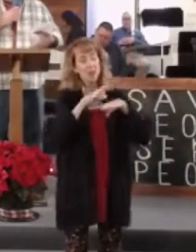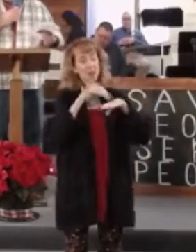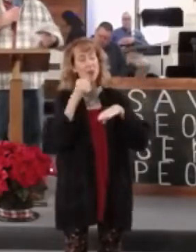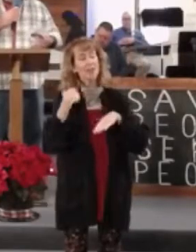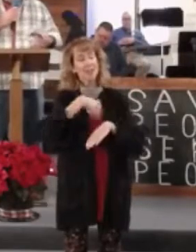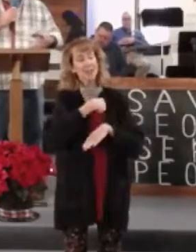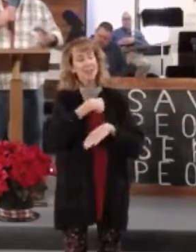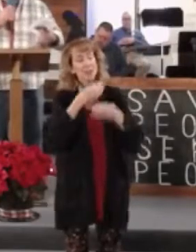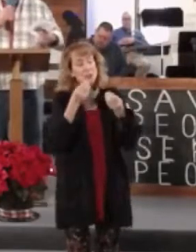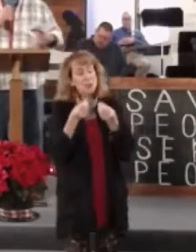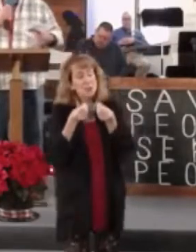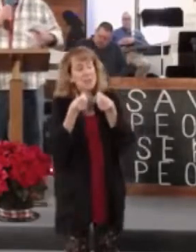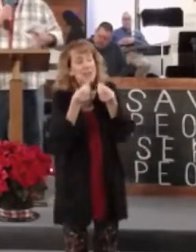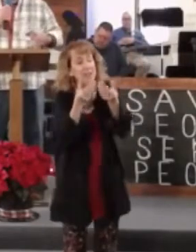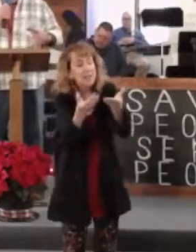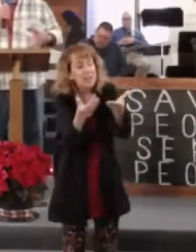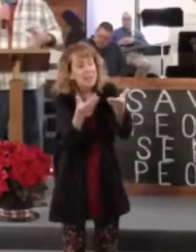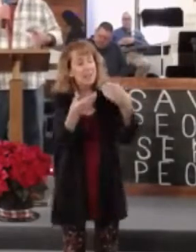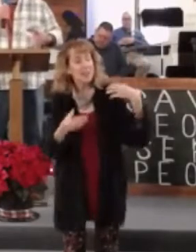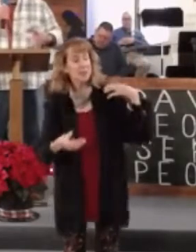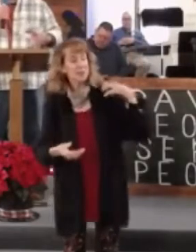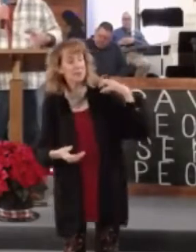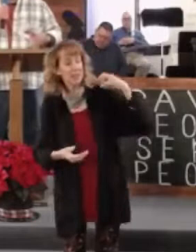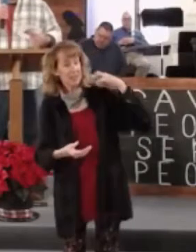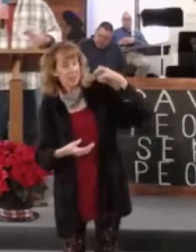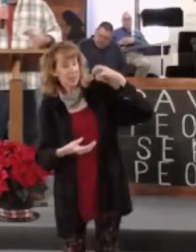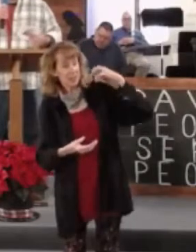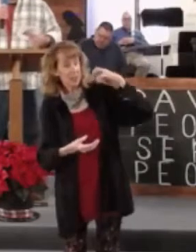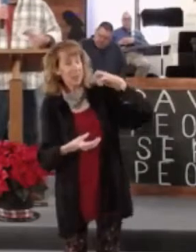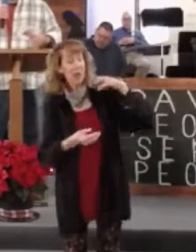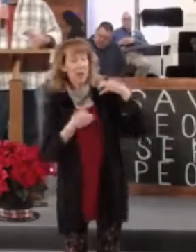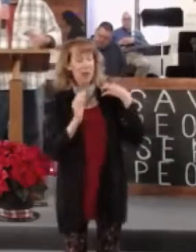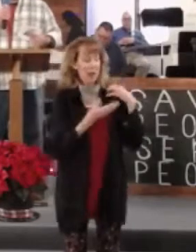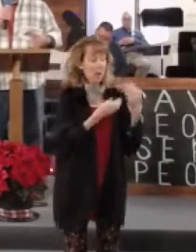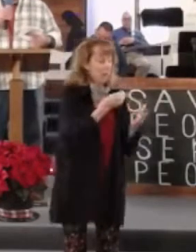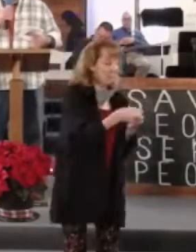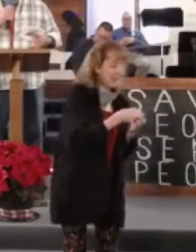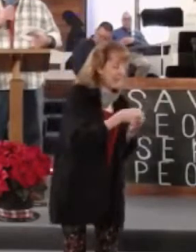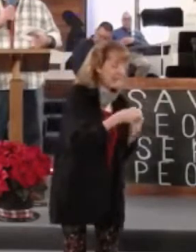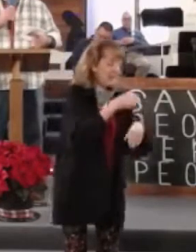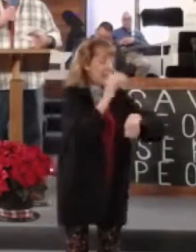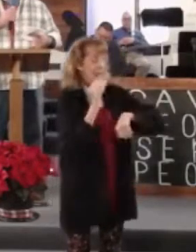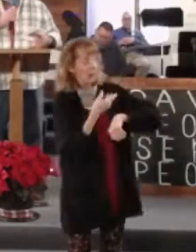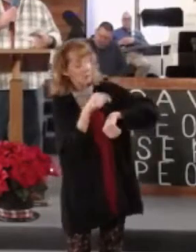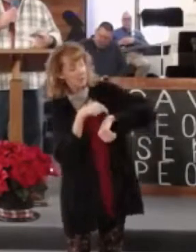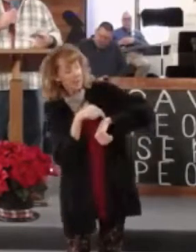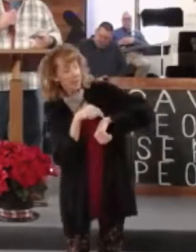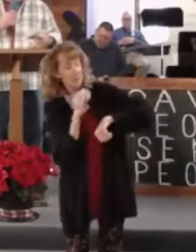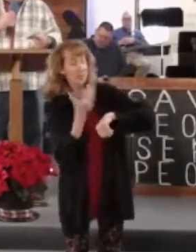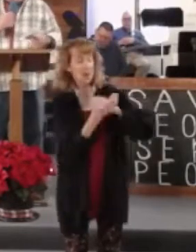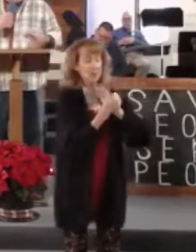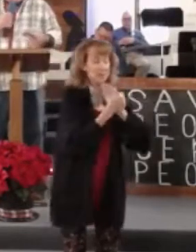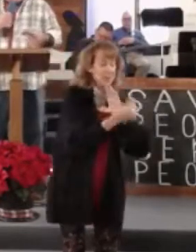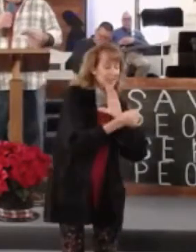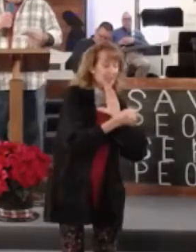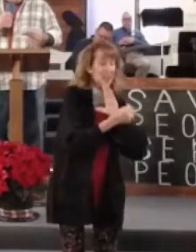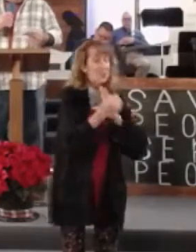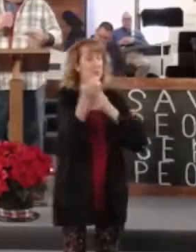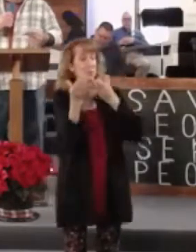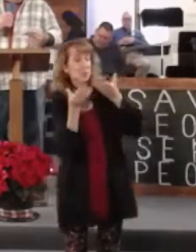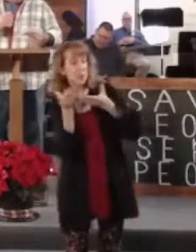give, and so we need to be giving, not just of money, but of time and talent, right? Time to serve.